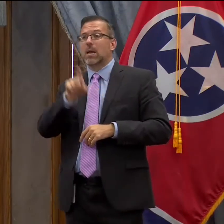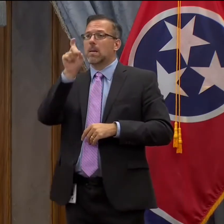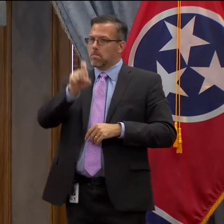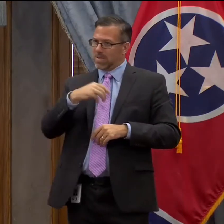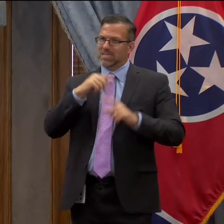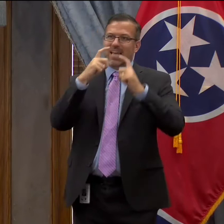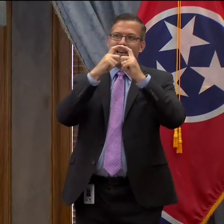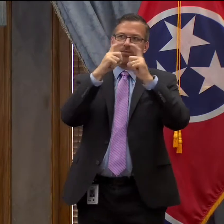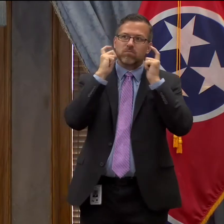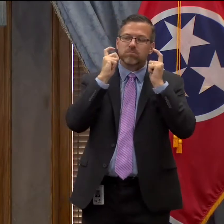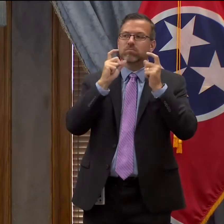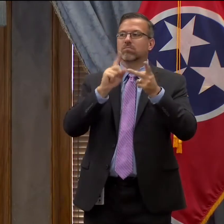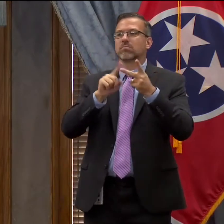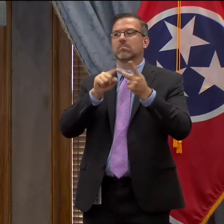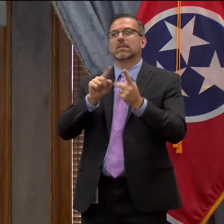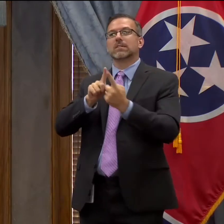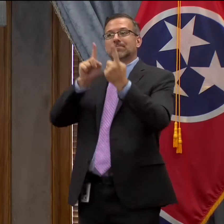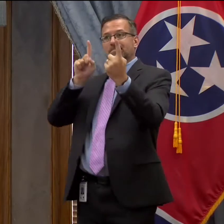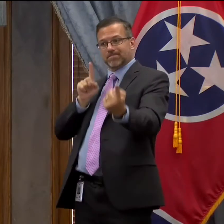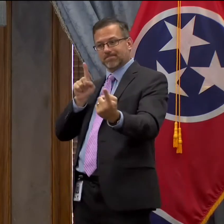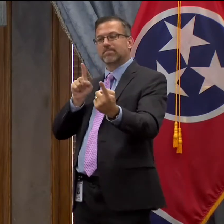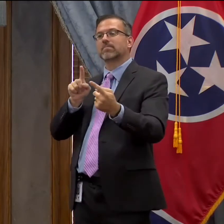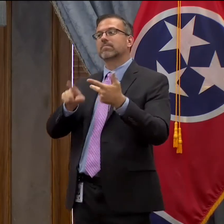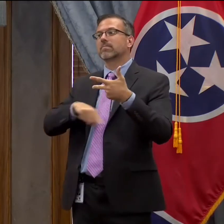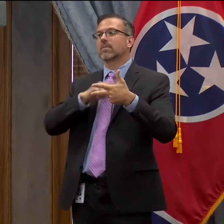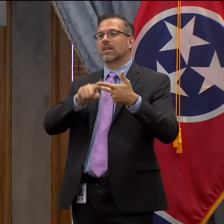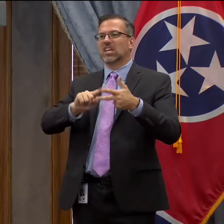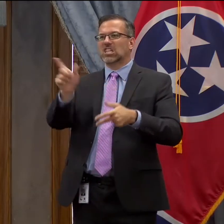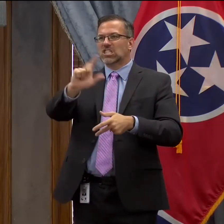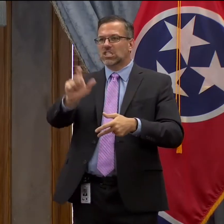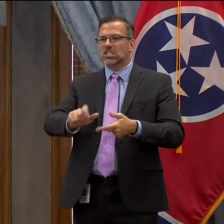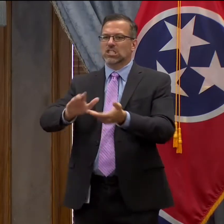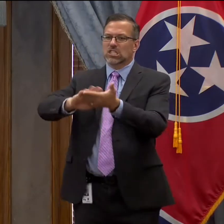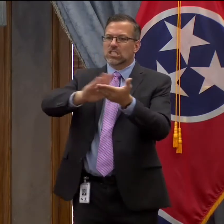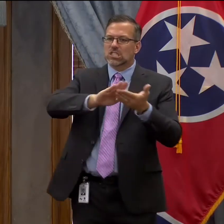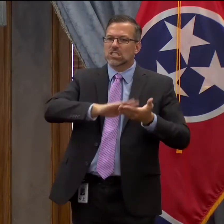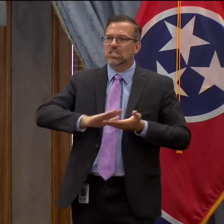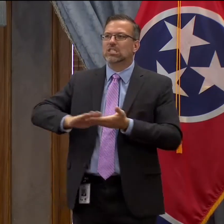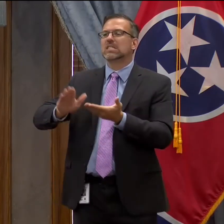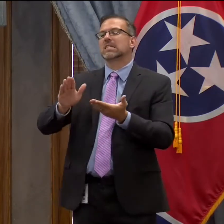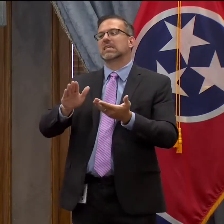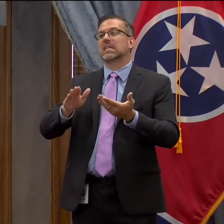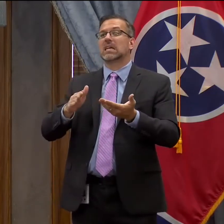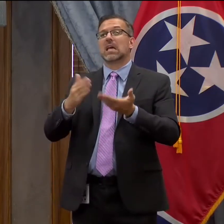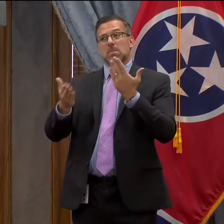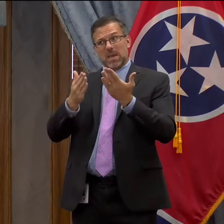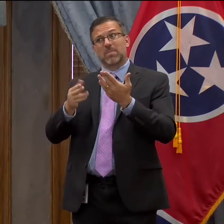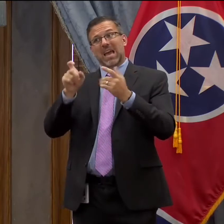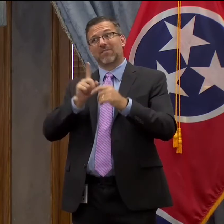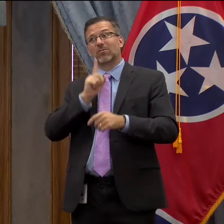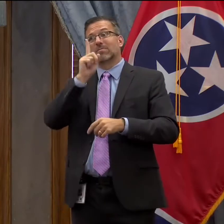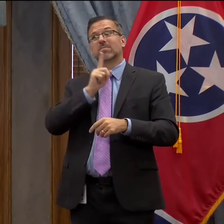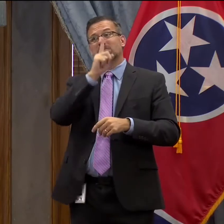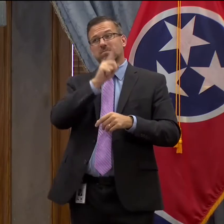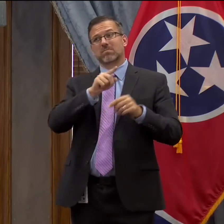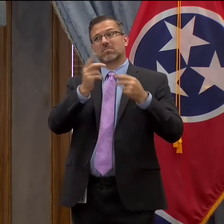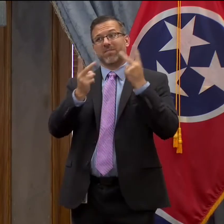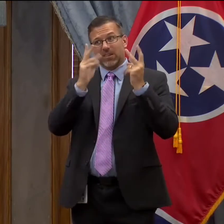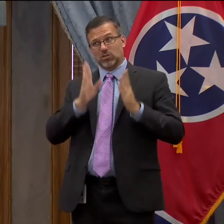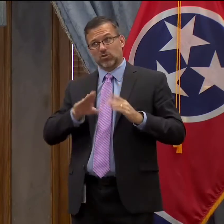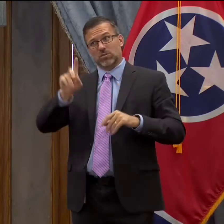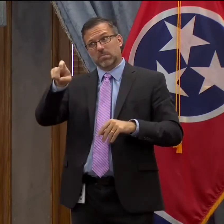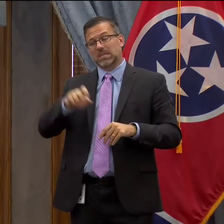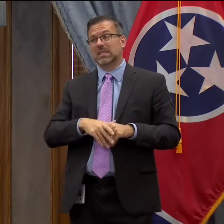environmental disinfection, and in some instances, testing of visitors. Further, if a facility maintains no